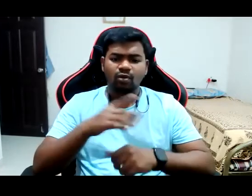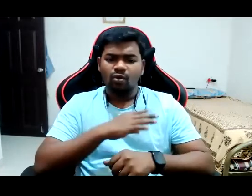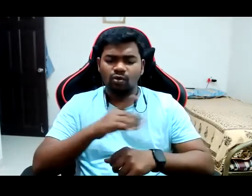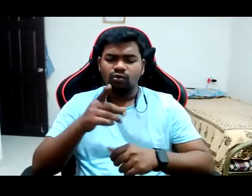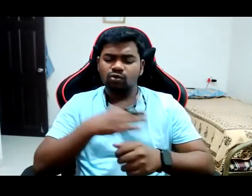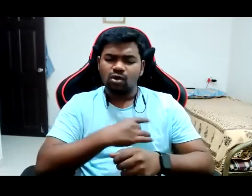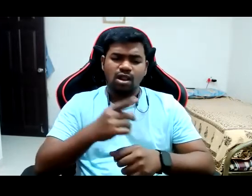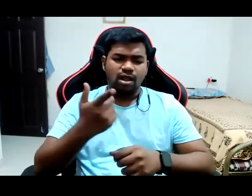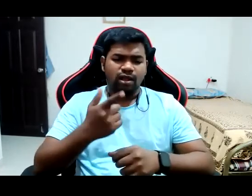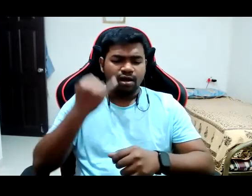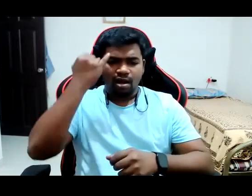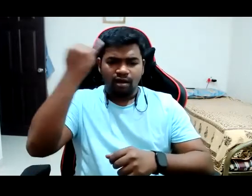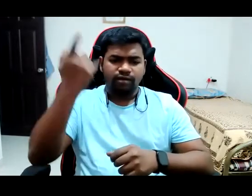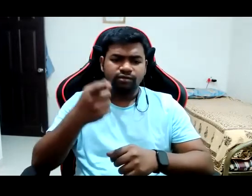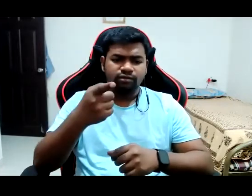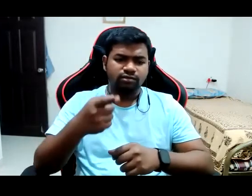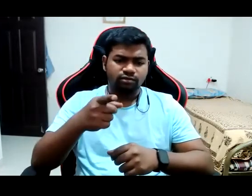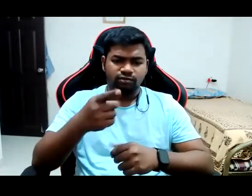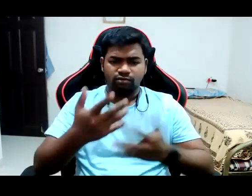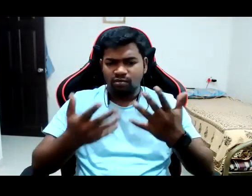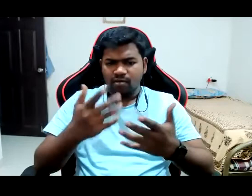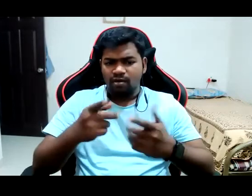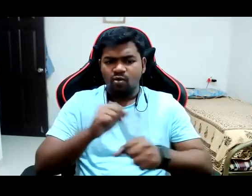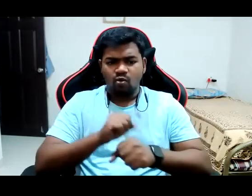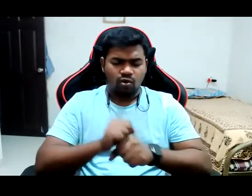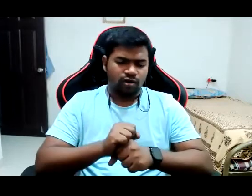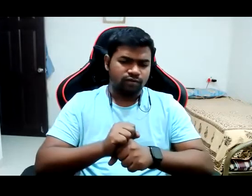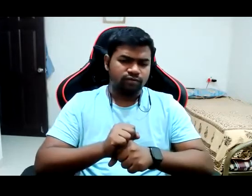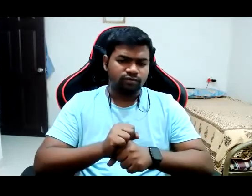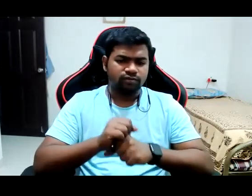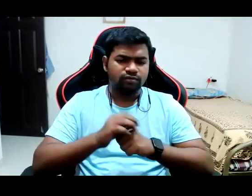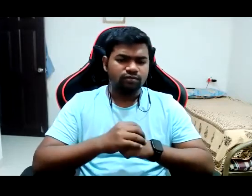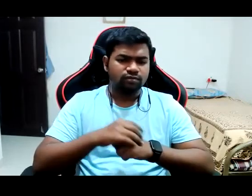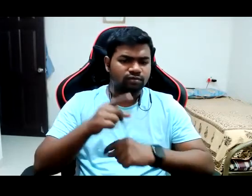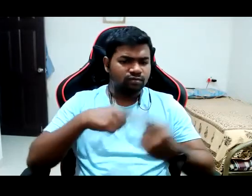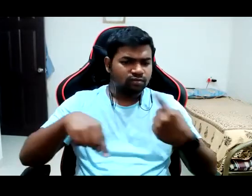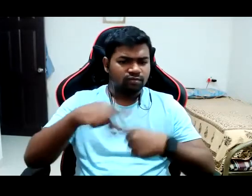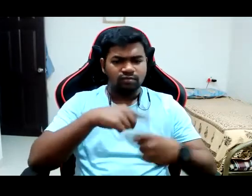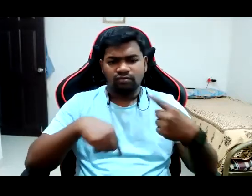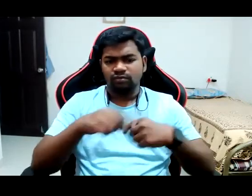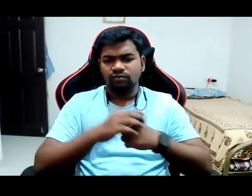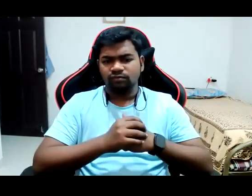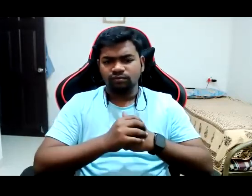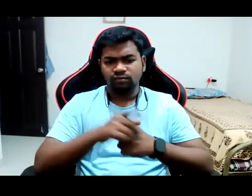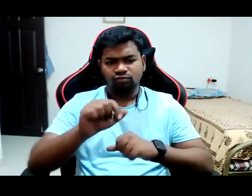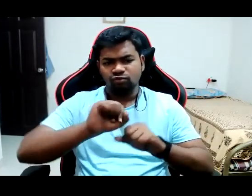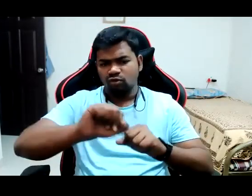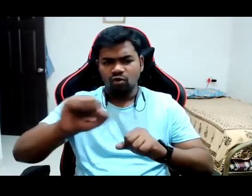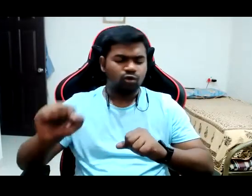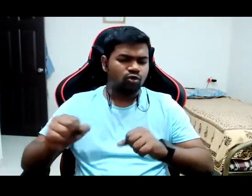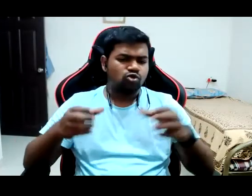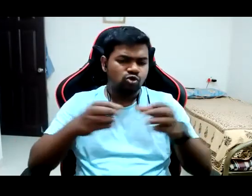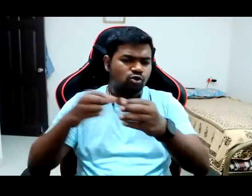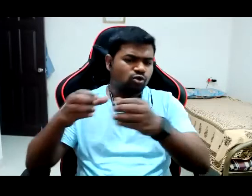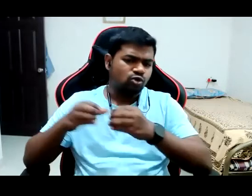or when you think you might be willing to work on that, right? Just so you guys can then start to create like your own groups. So